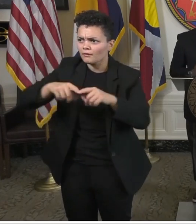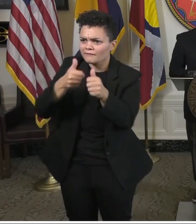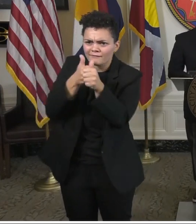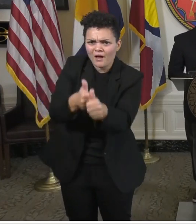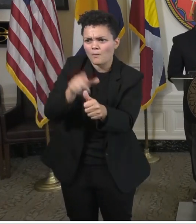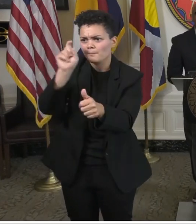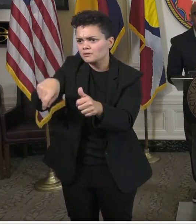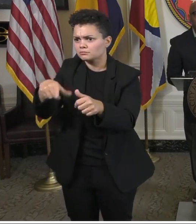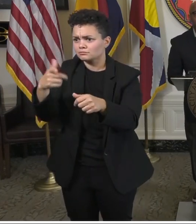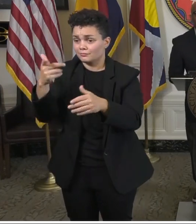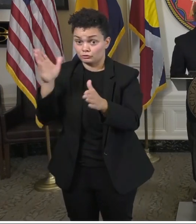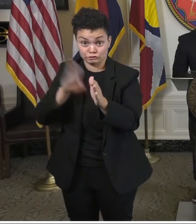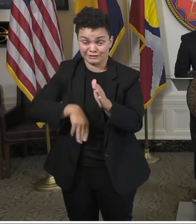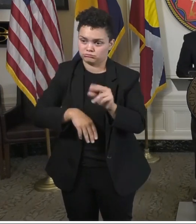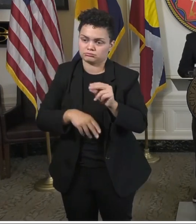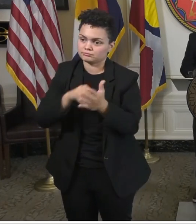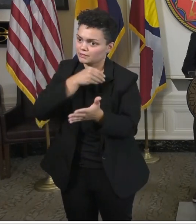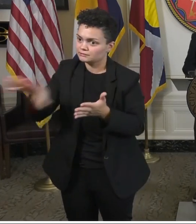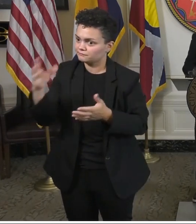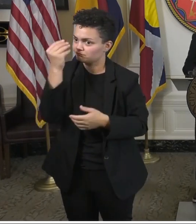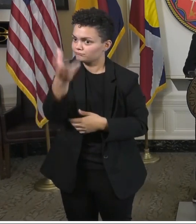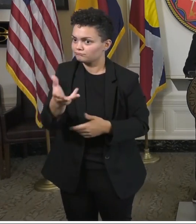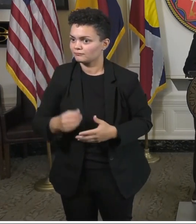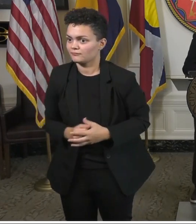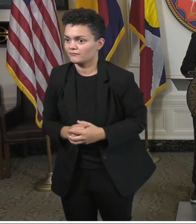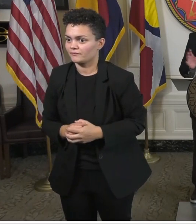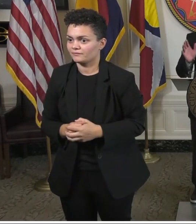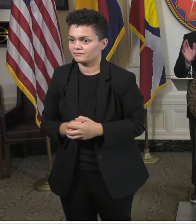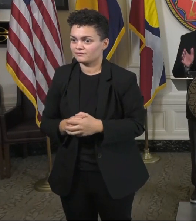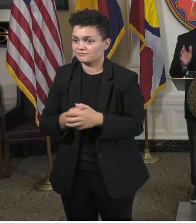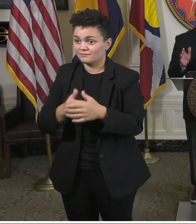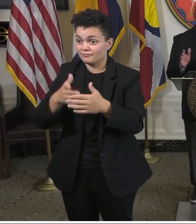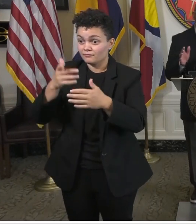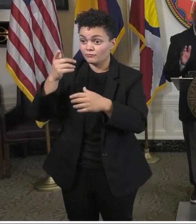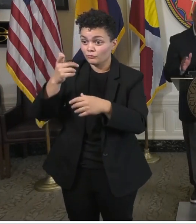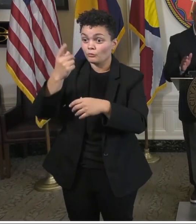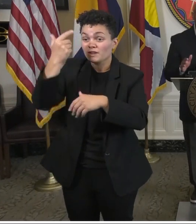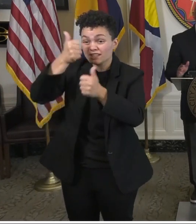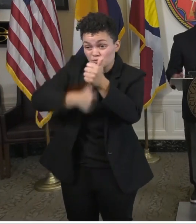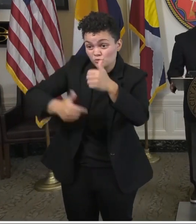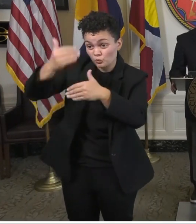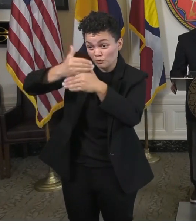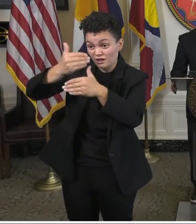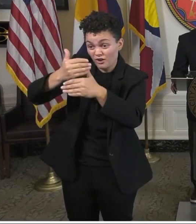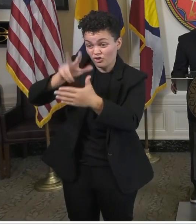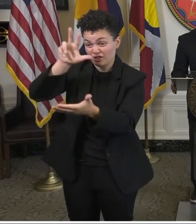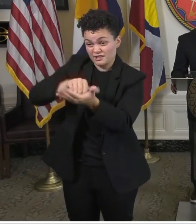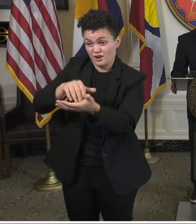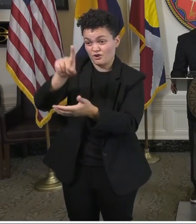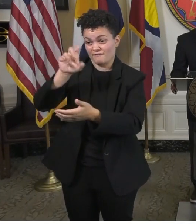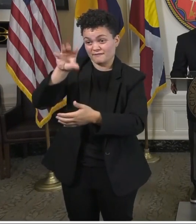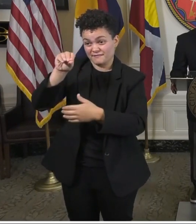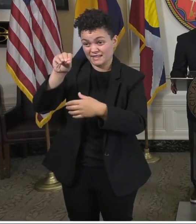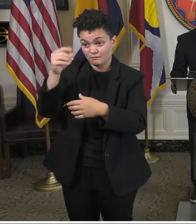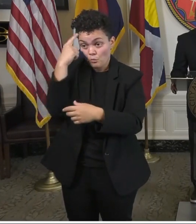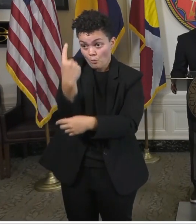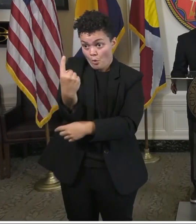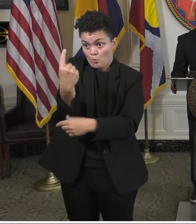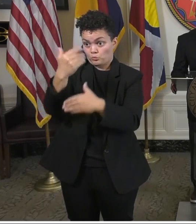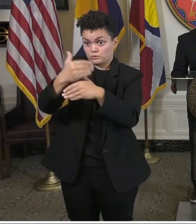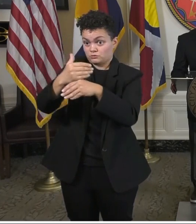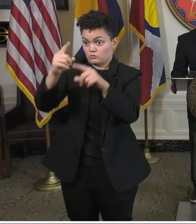cheap windows. They're about $3,150 per window. That's just the window on our buildings. But